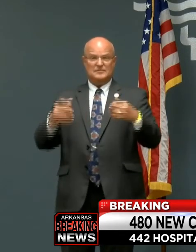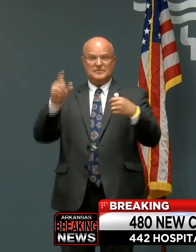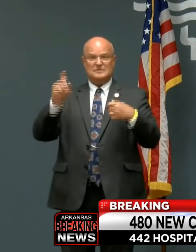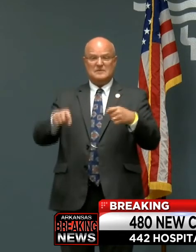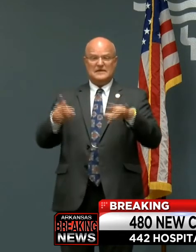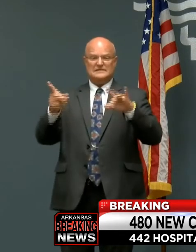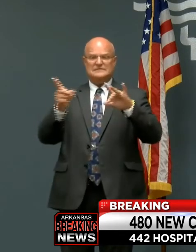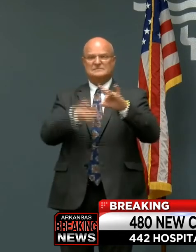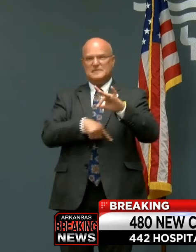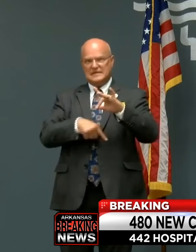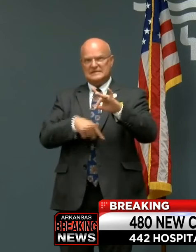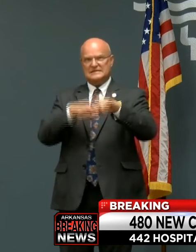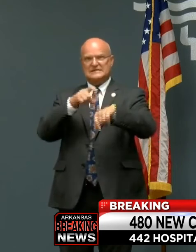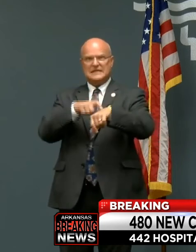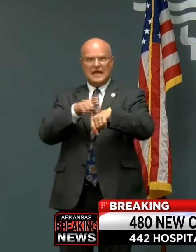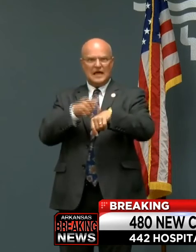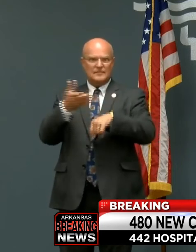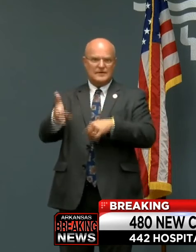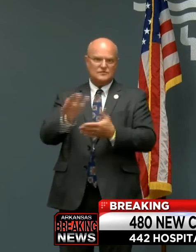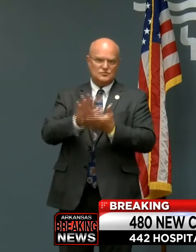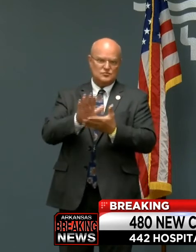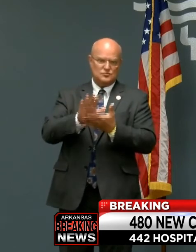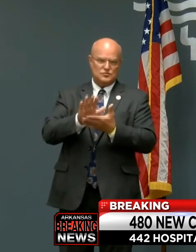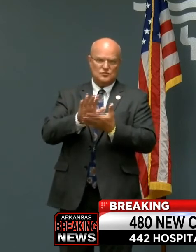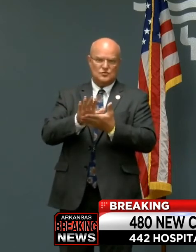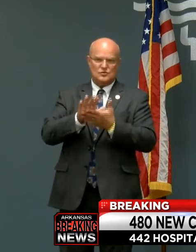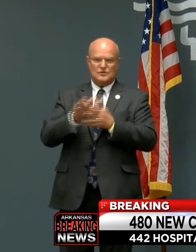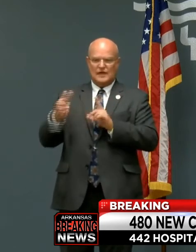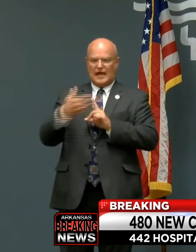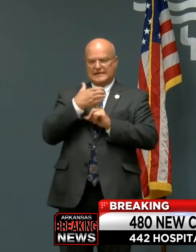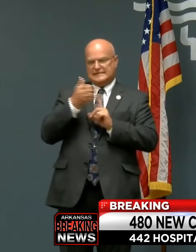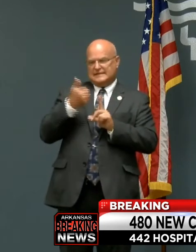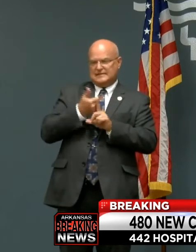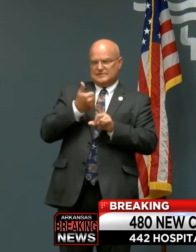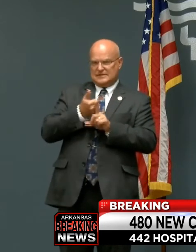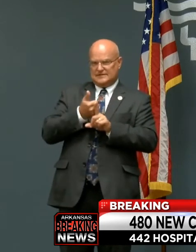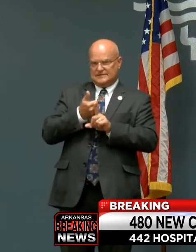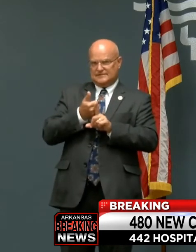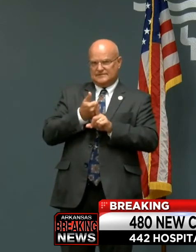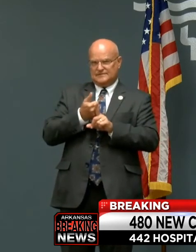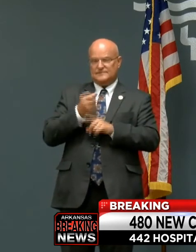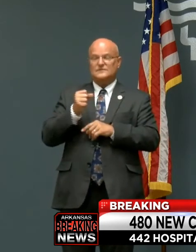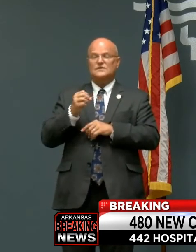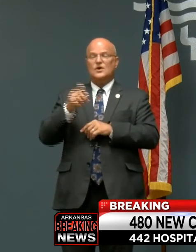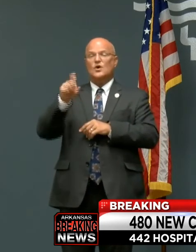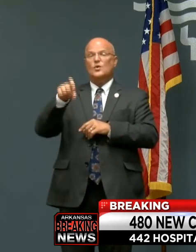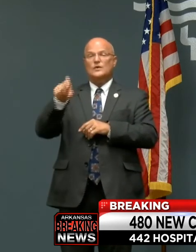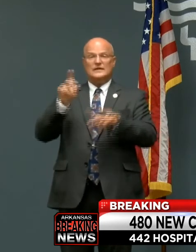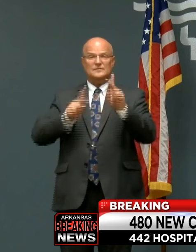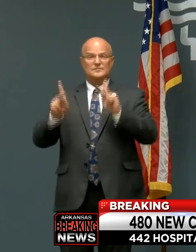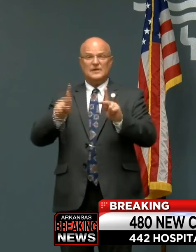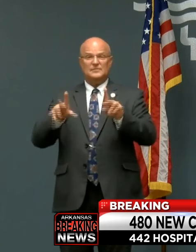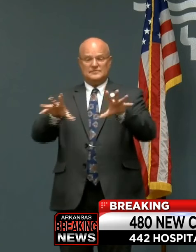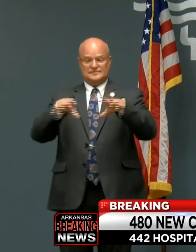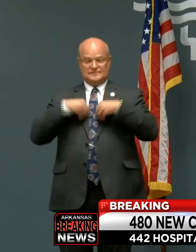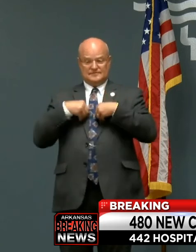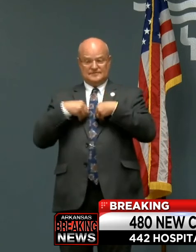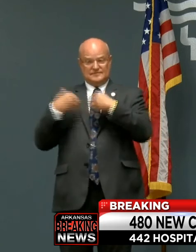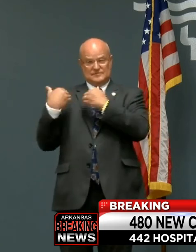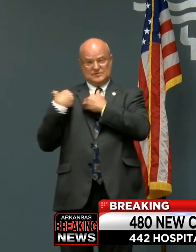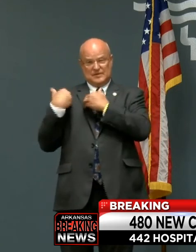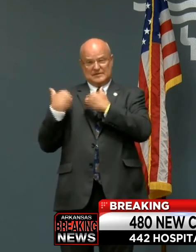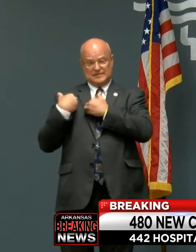to miss time while they're having to isolate or quarantine. And so we need everyone to take